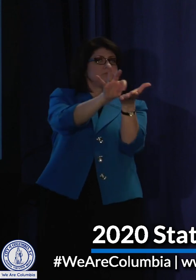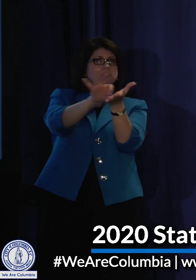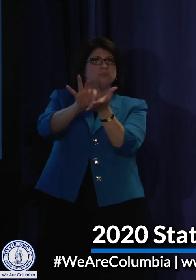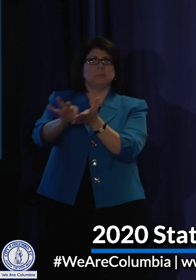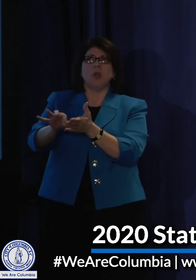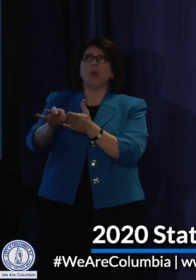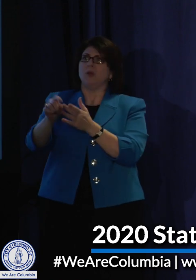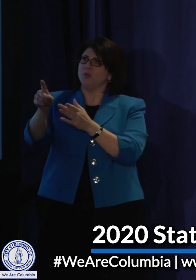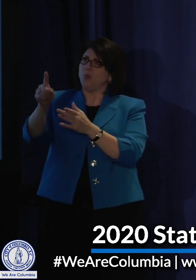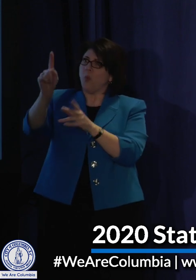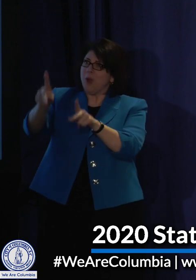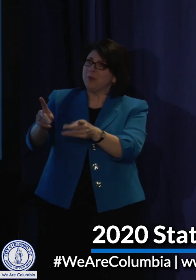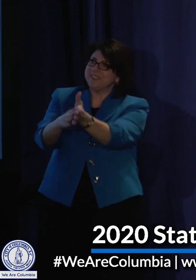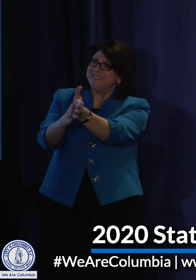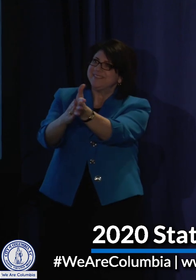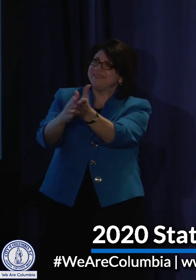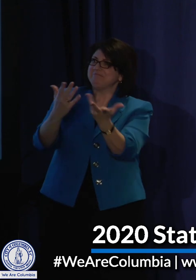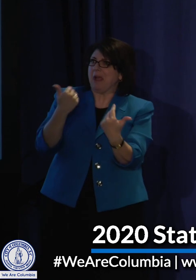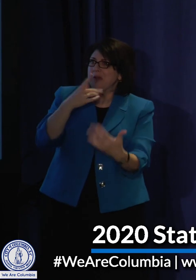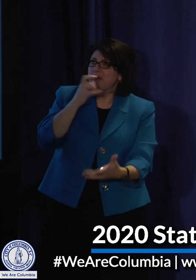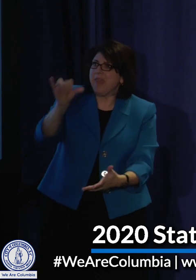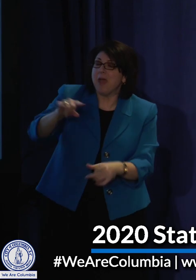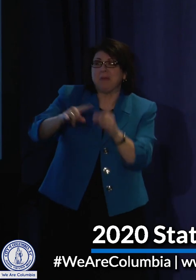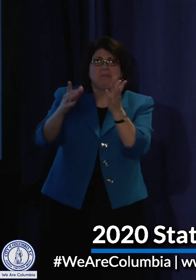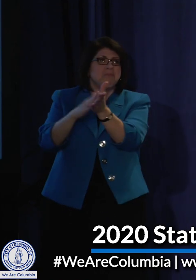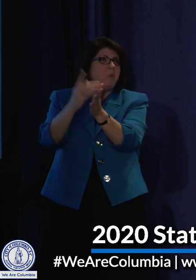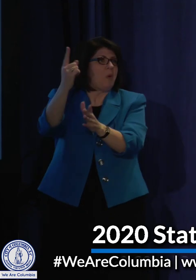One person loves the census over here. I'm not sure who that is.